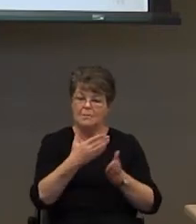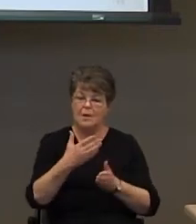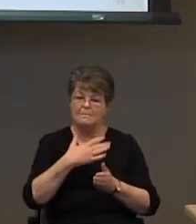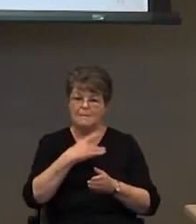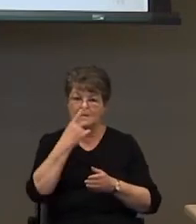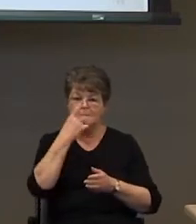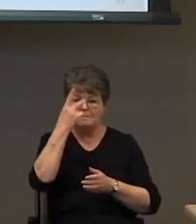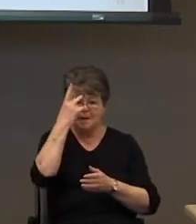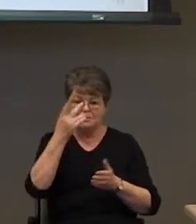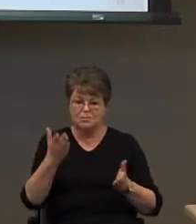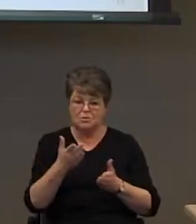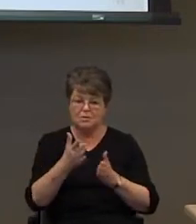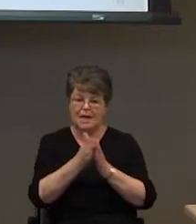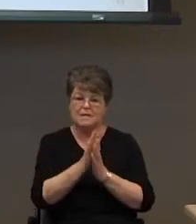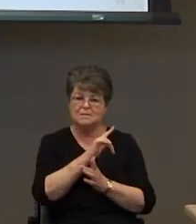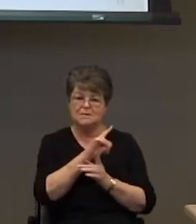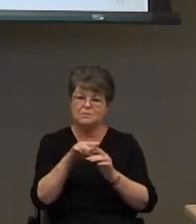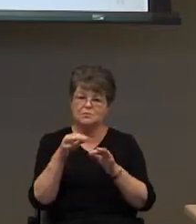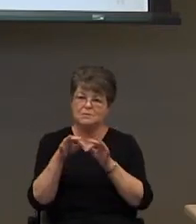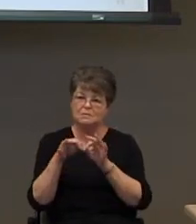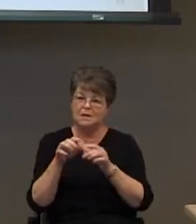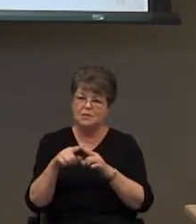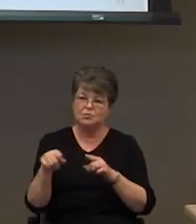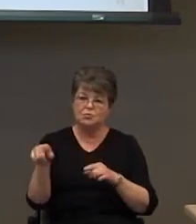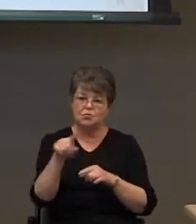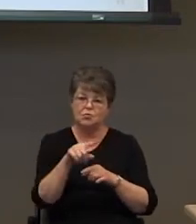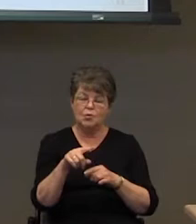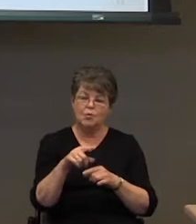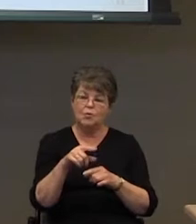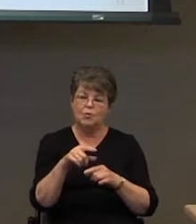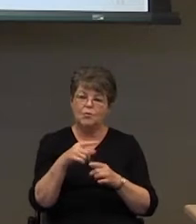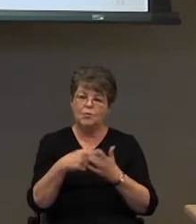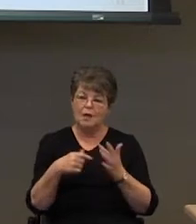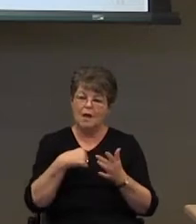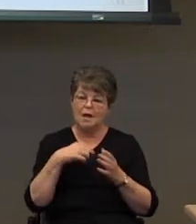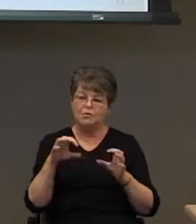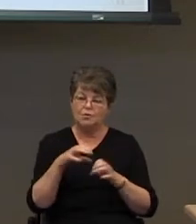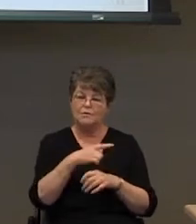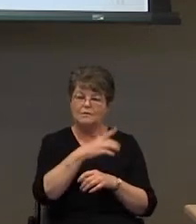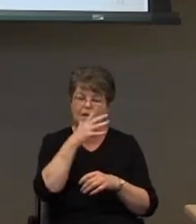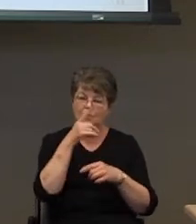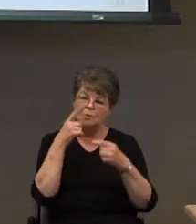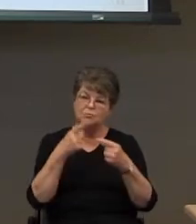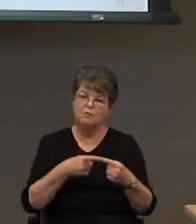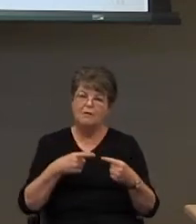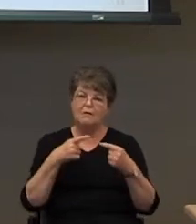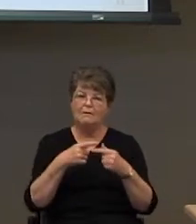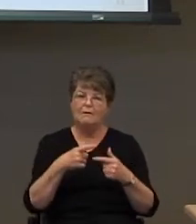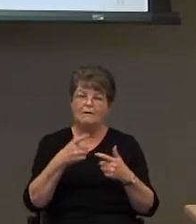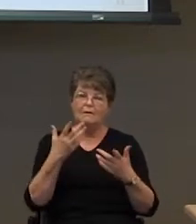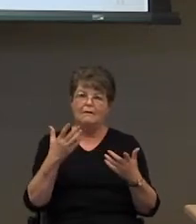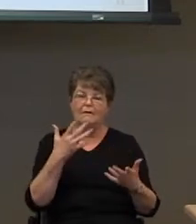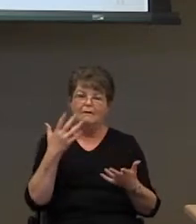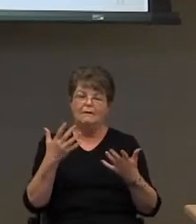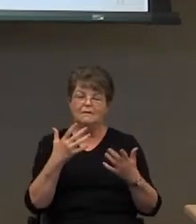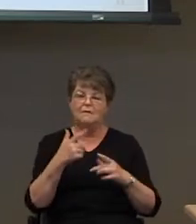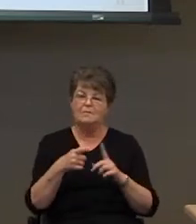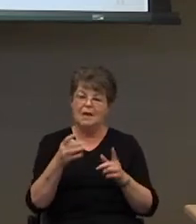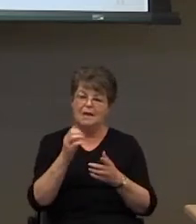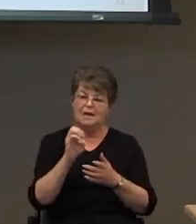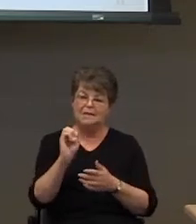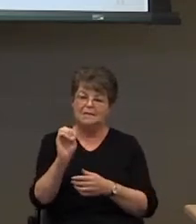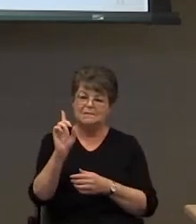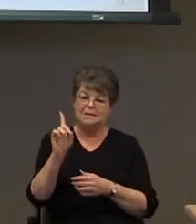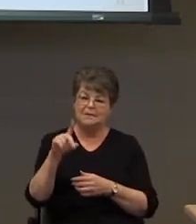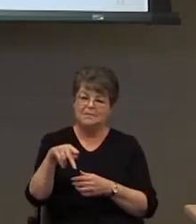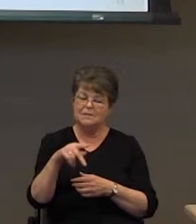into this room and asked them to explain to you what I did for a living, they would struggle mightily. And I've been doing this for 20 years. My point of that is economic